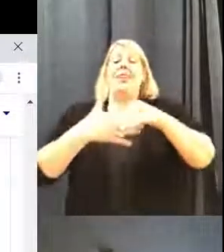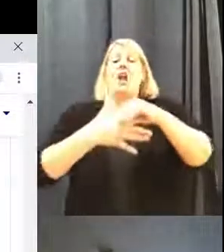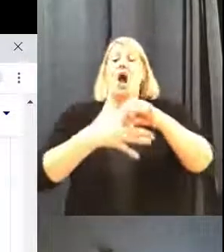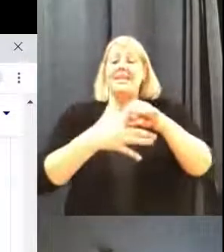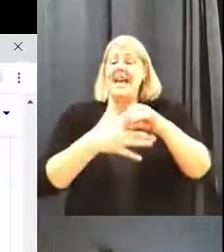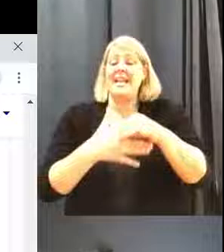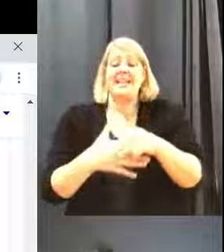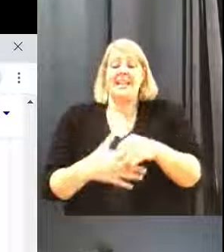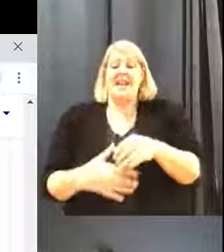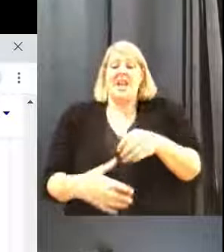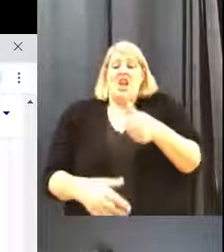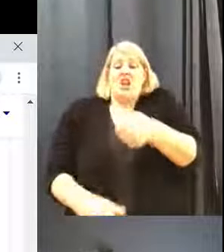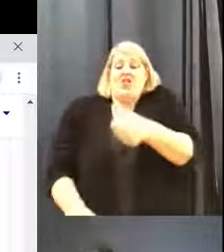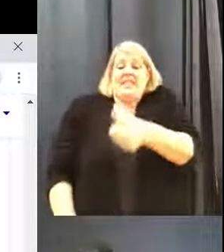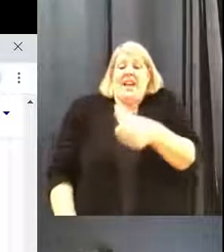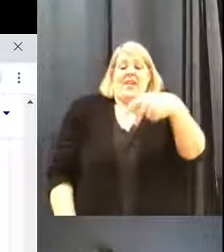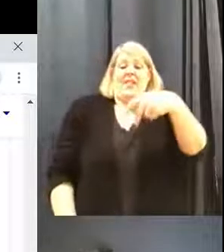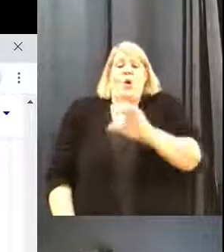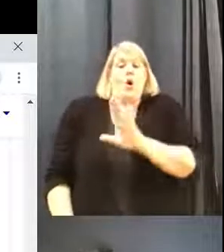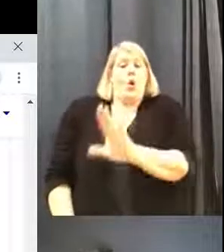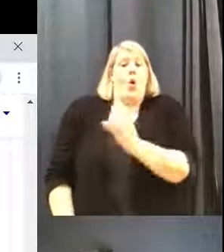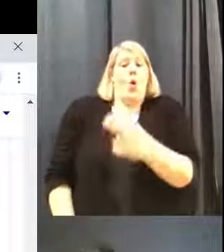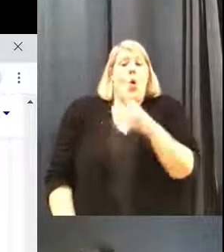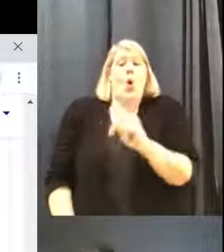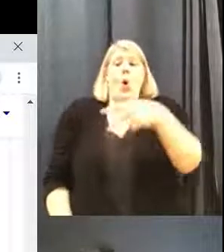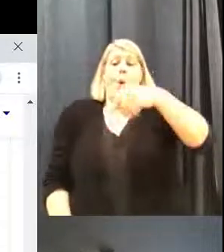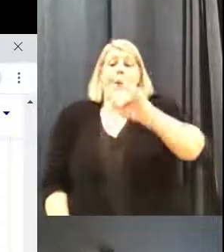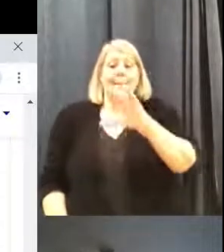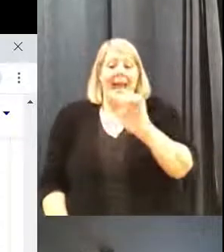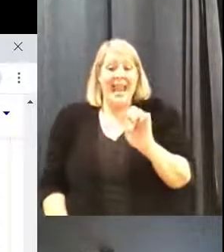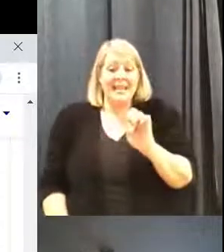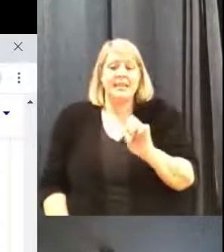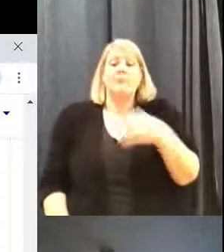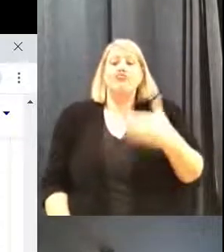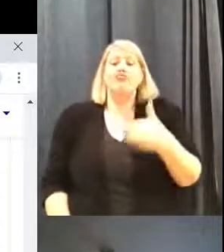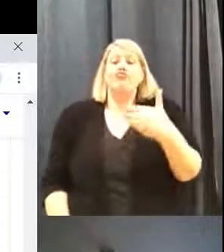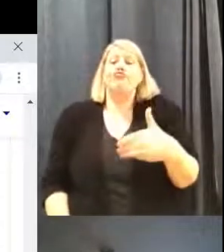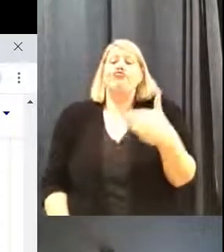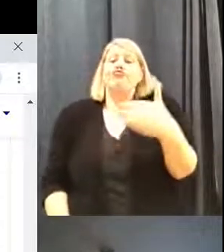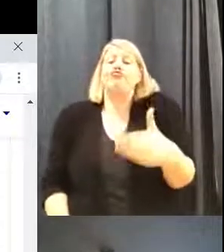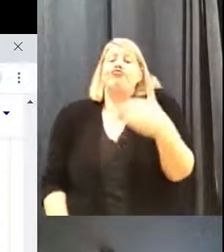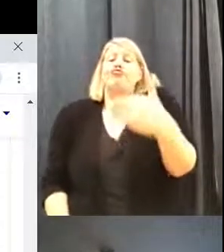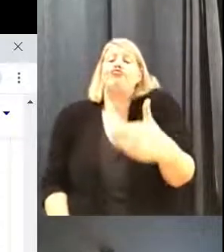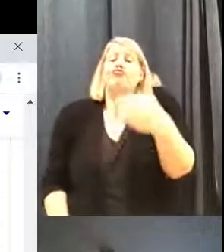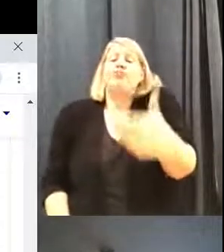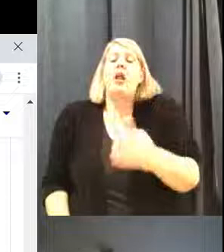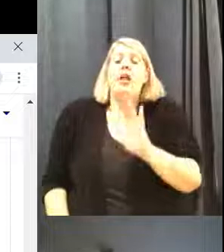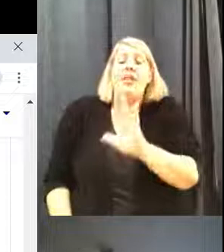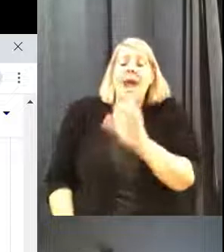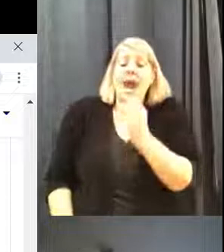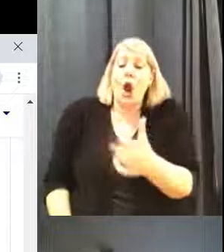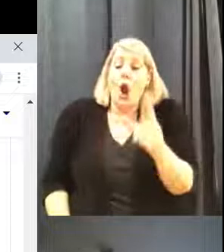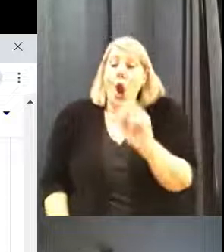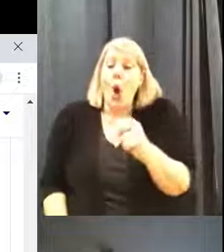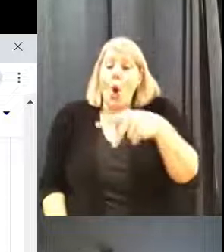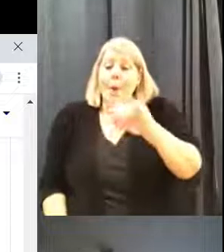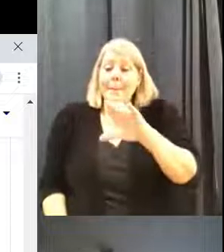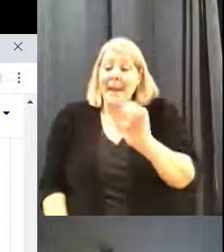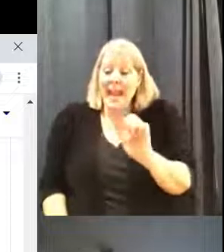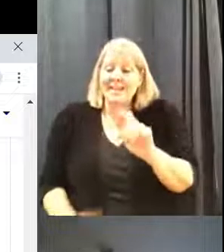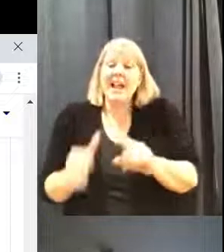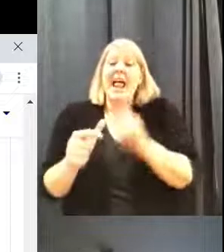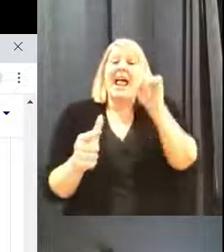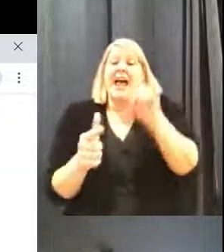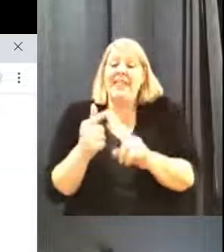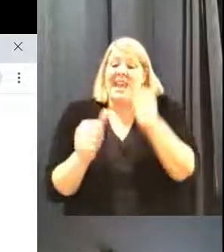self-paced. The individual navigates through the courses at their own pace. There's also a glossary. Every single course has